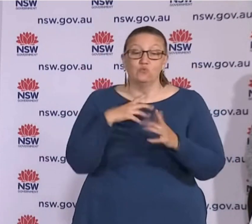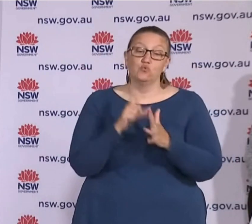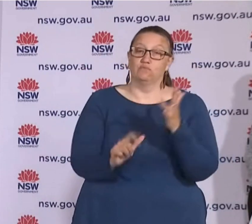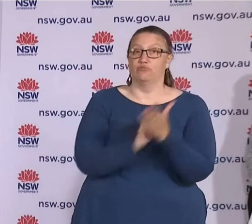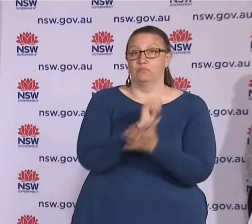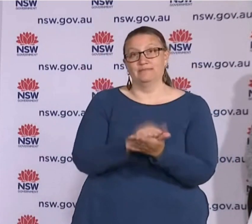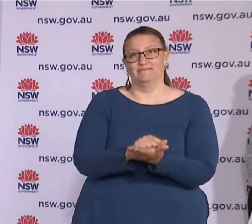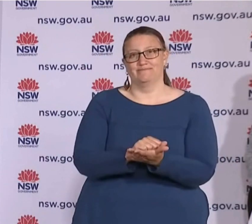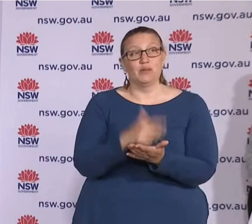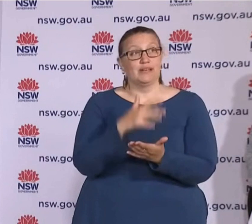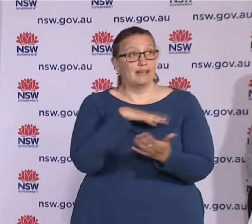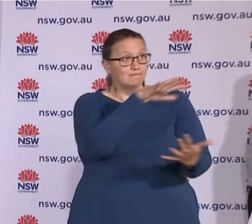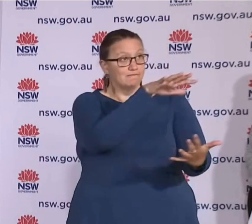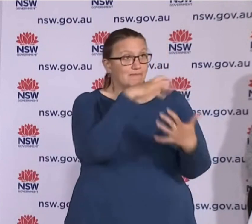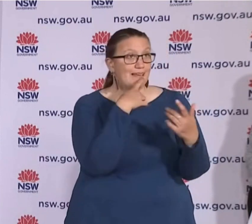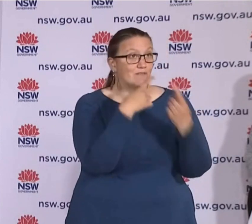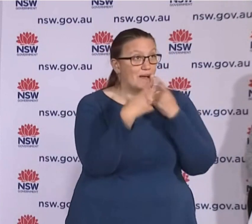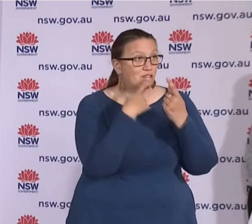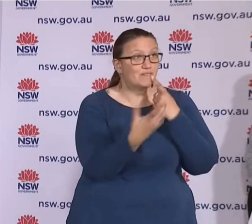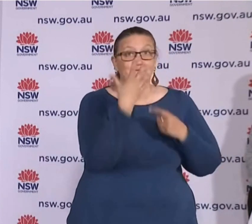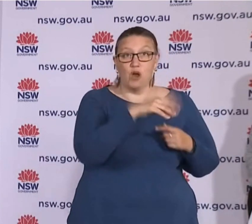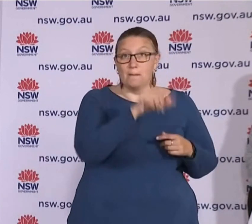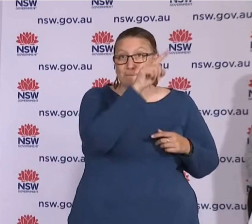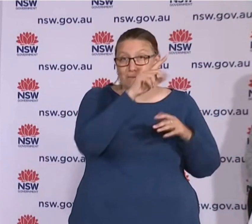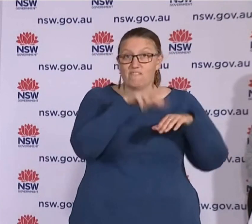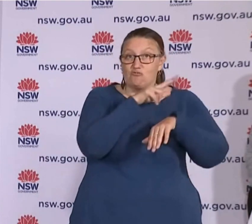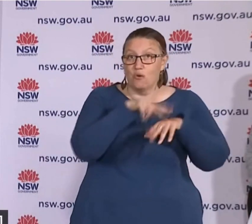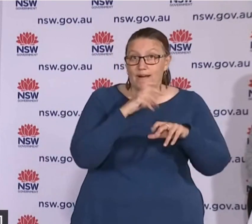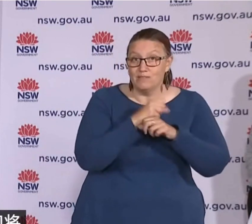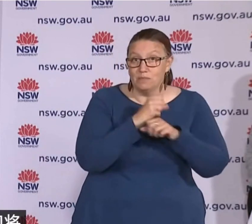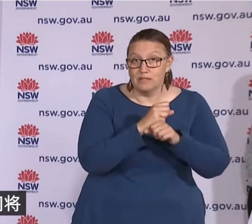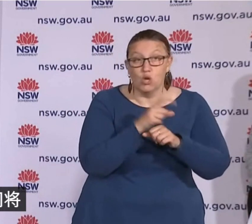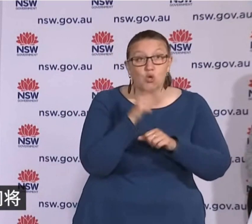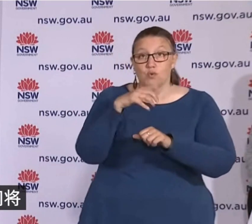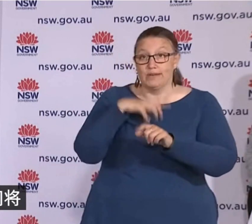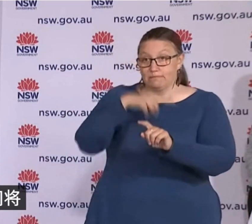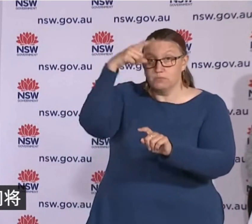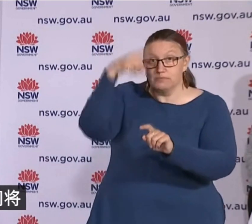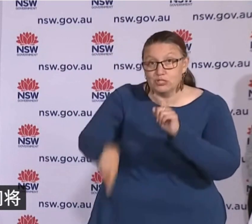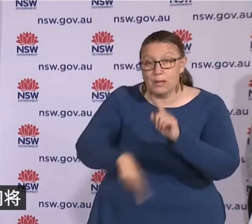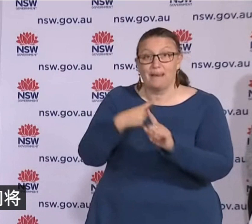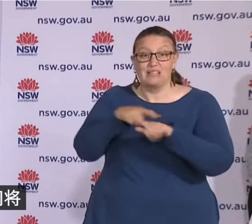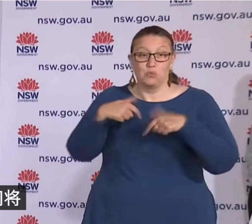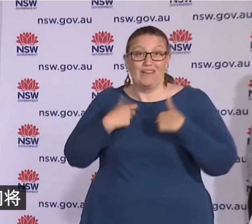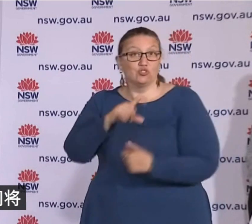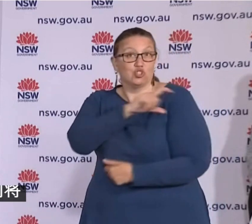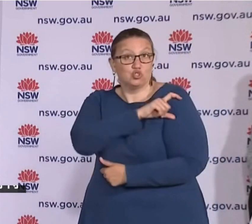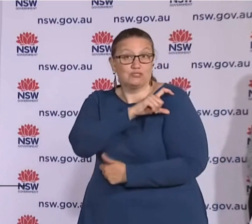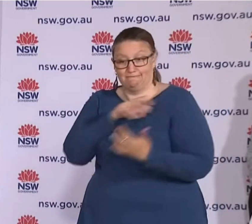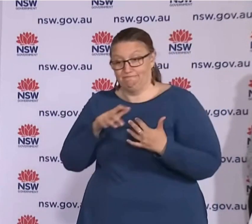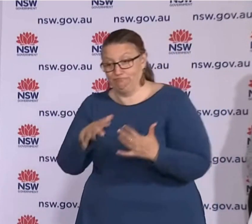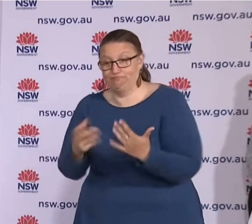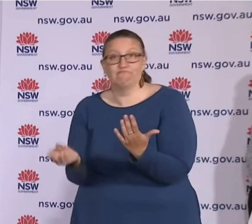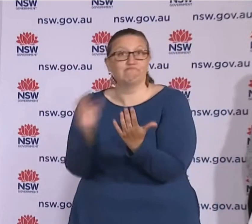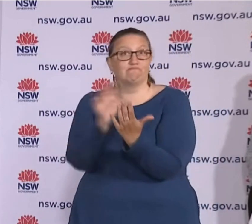Dominello described. And I just want to stress again that once we hit the 70% double dose, we'll open up the following Monday. So if it